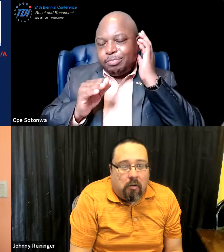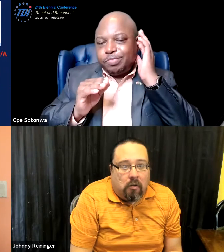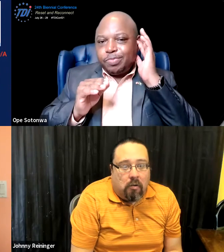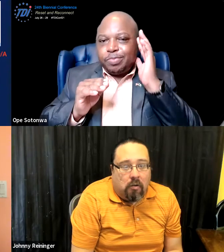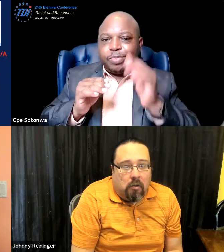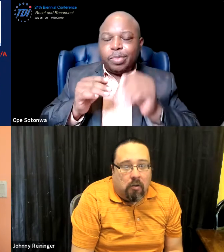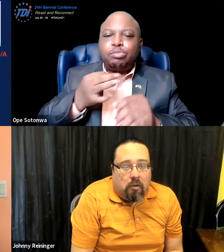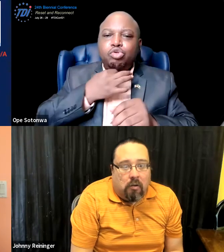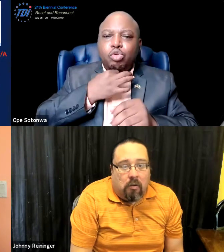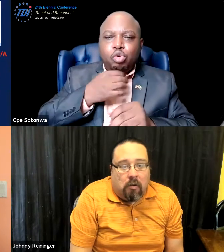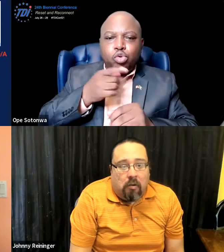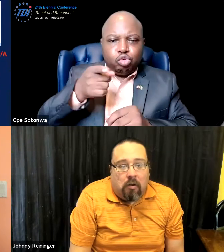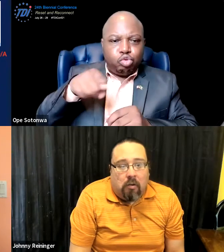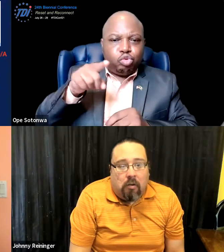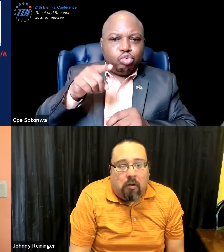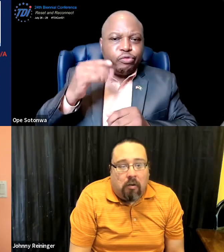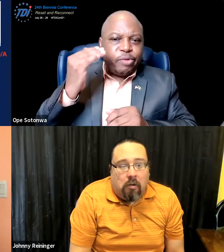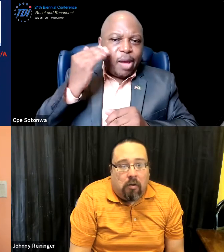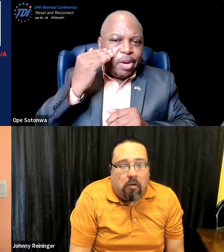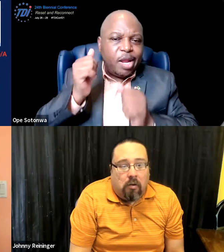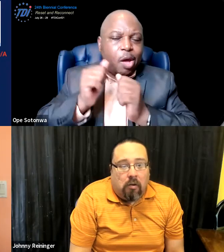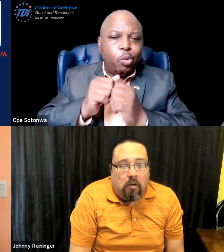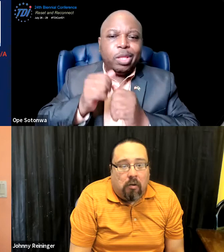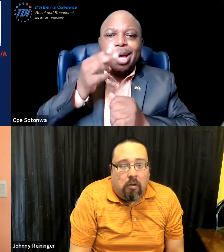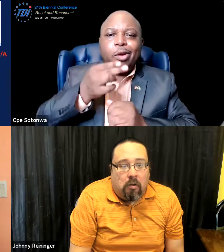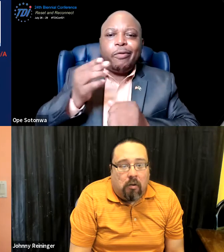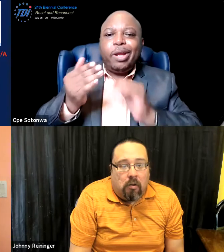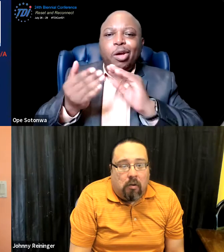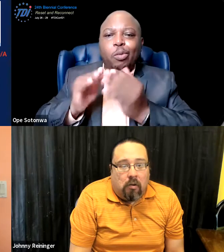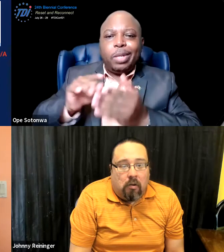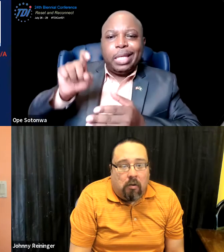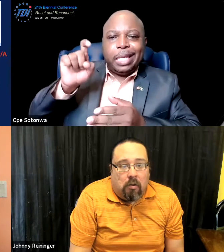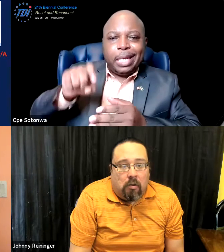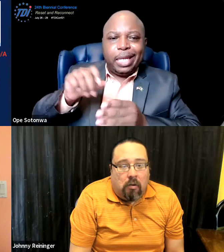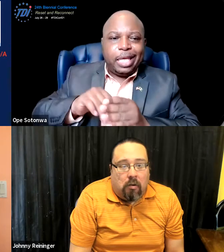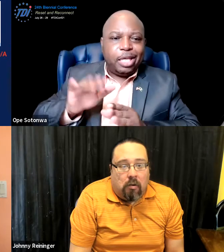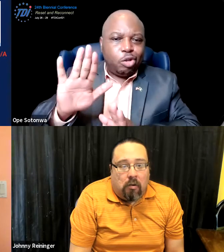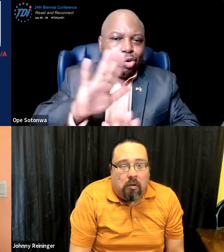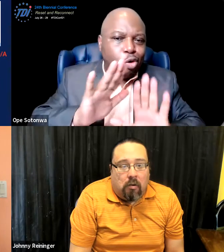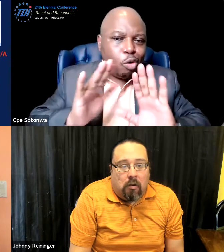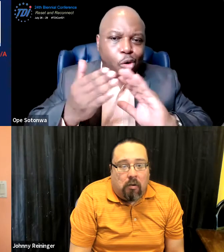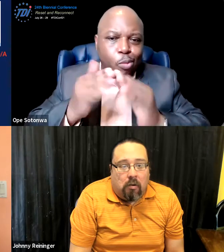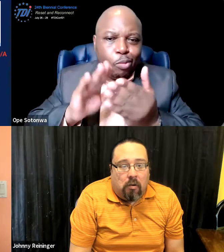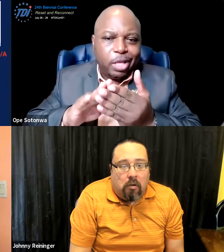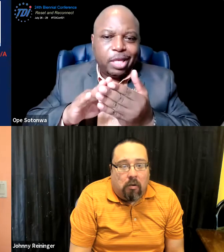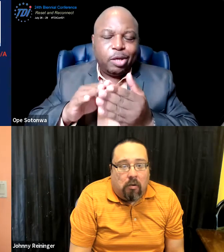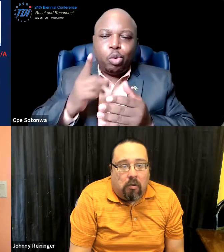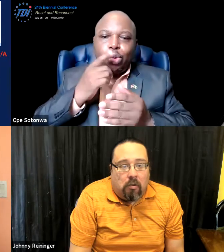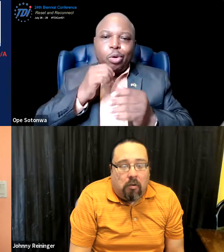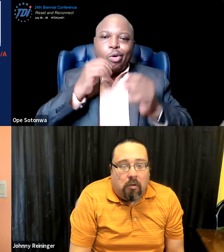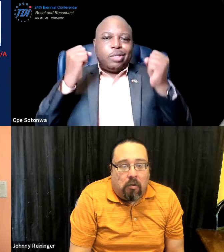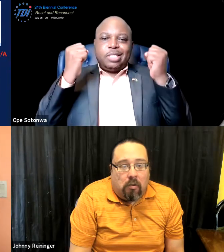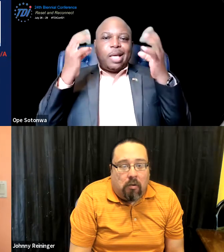There's one question that's related to the hard of hearing community. I'm curious, are you both familiar with the hard of